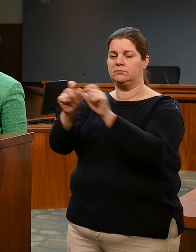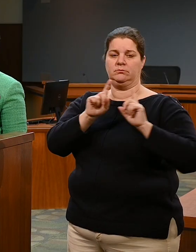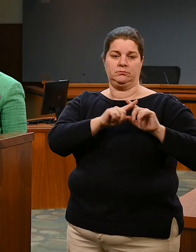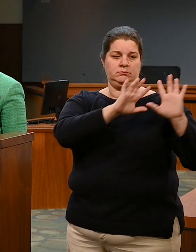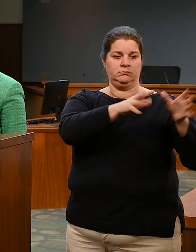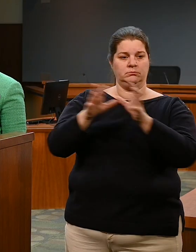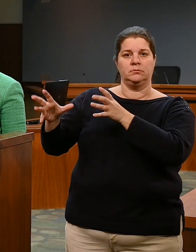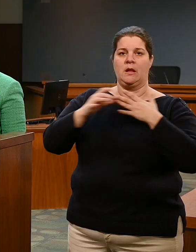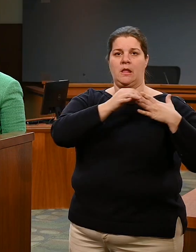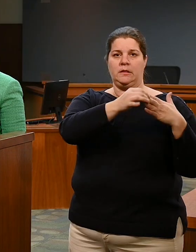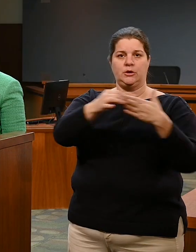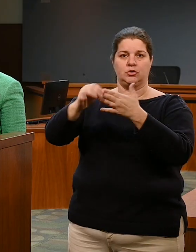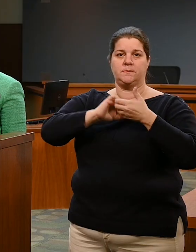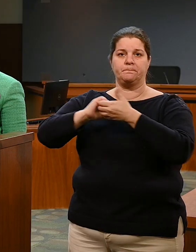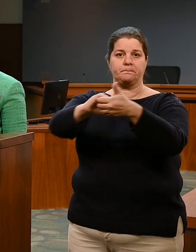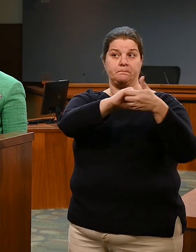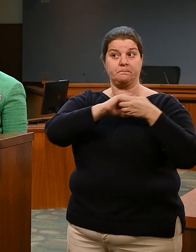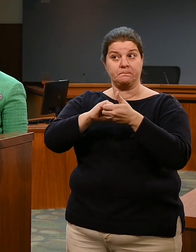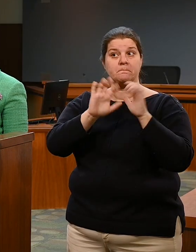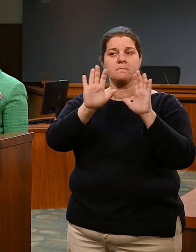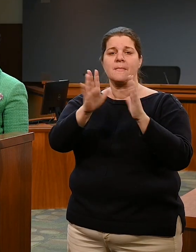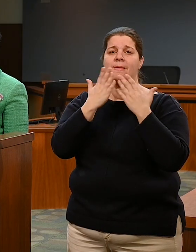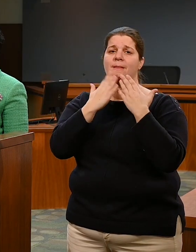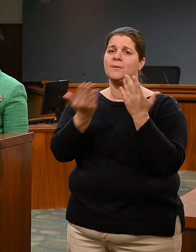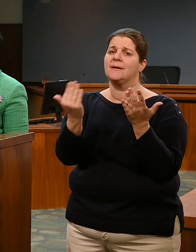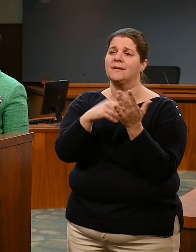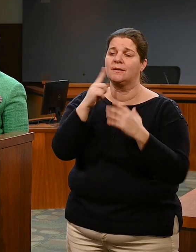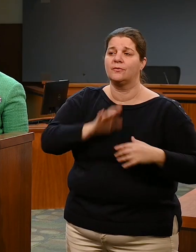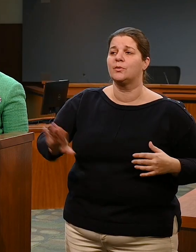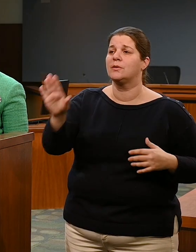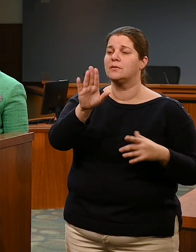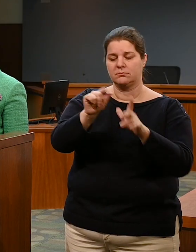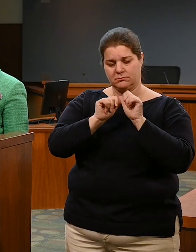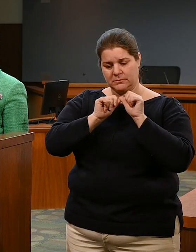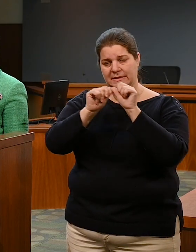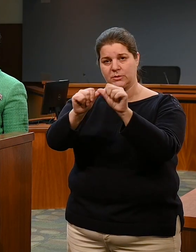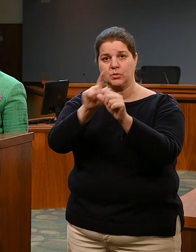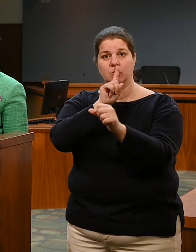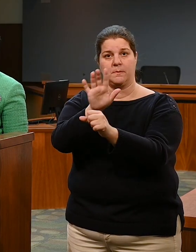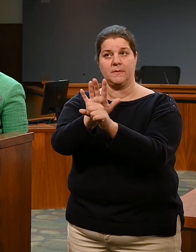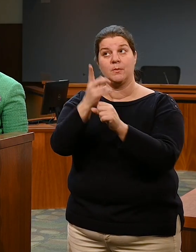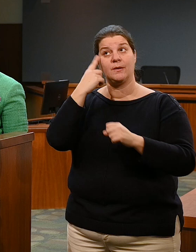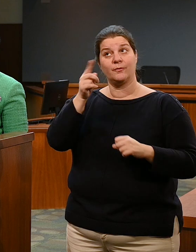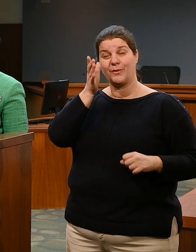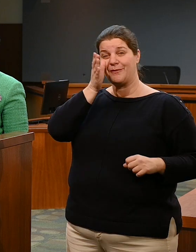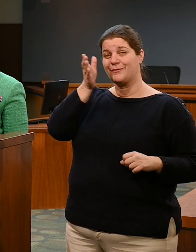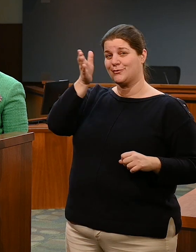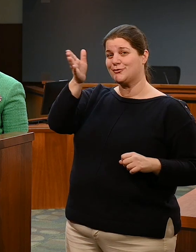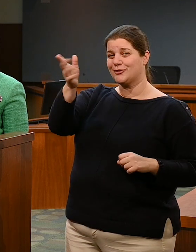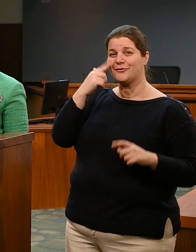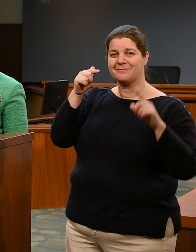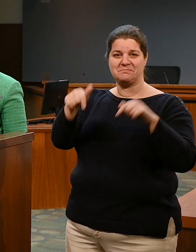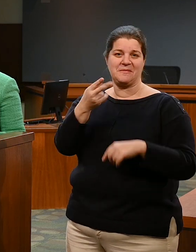cross-sector leadership. Thank you again for your continued commitment to the future of